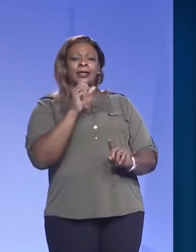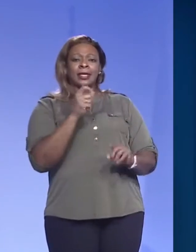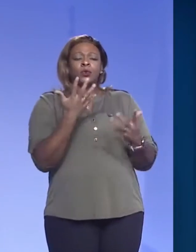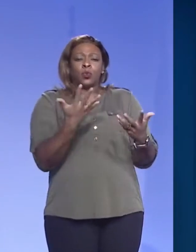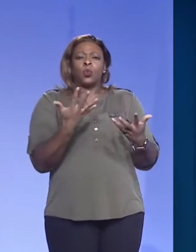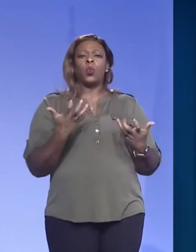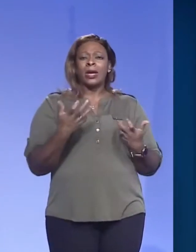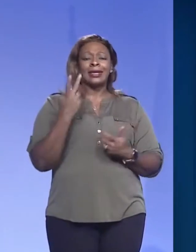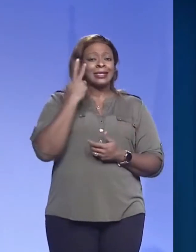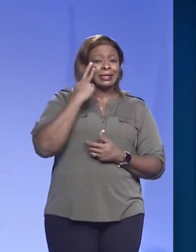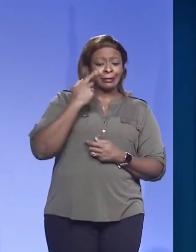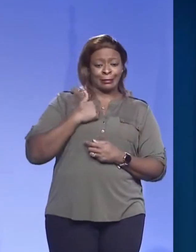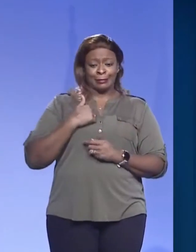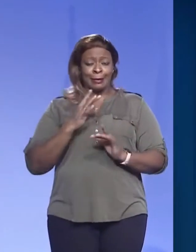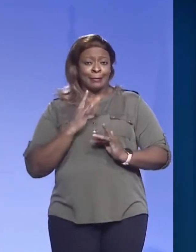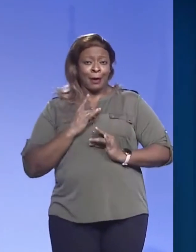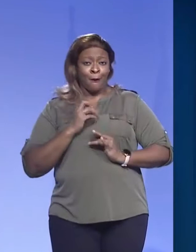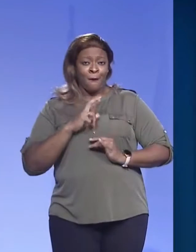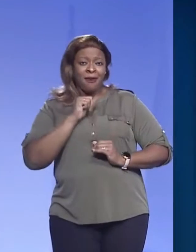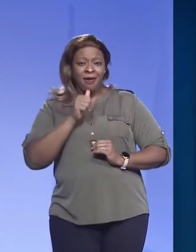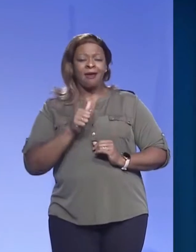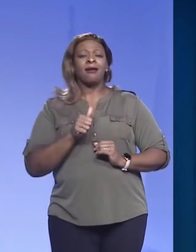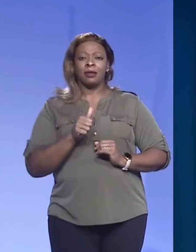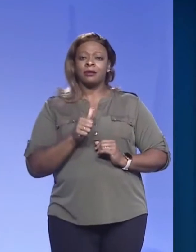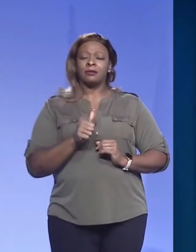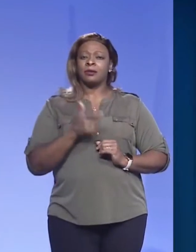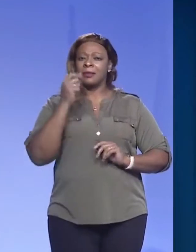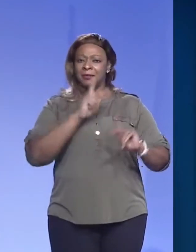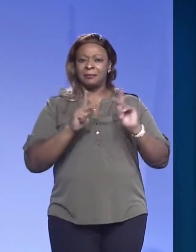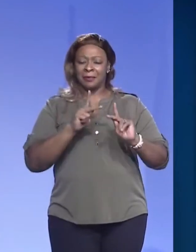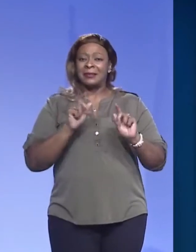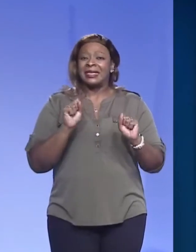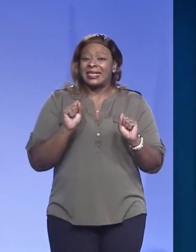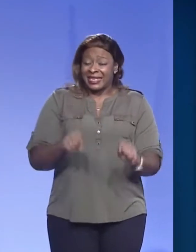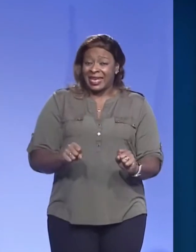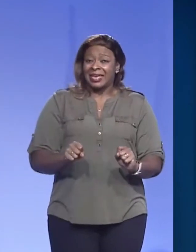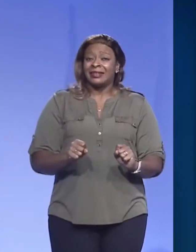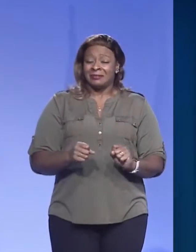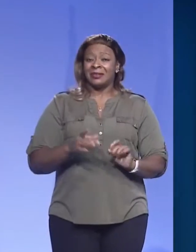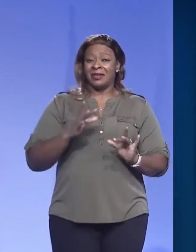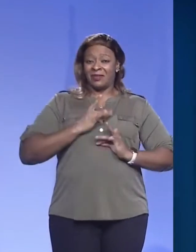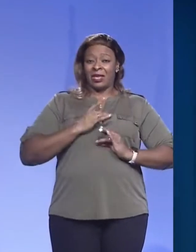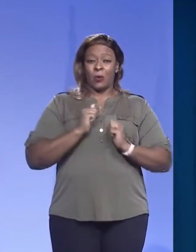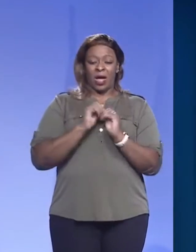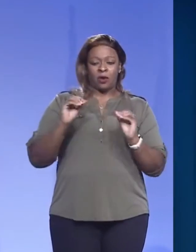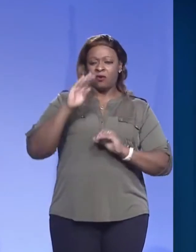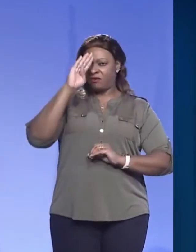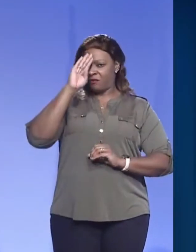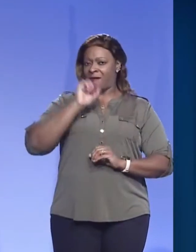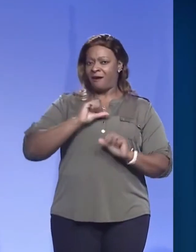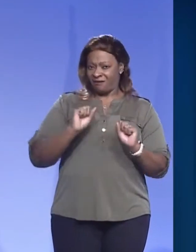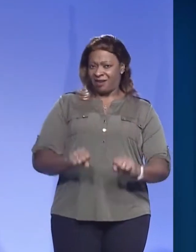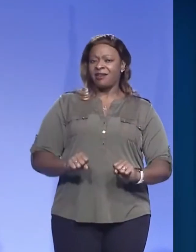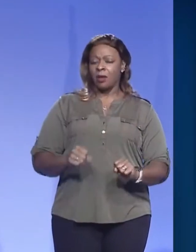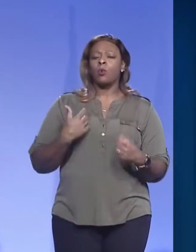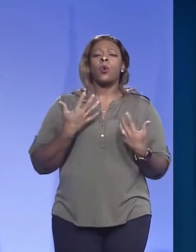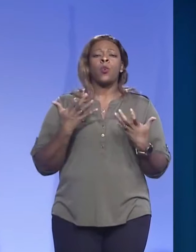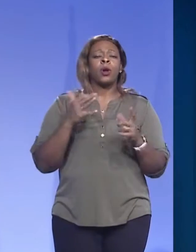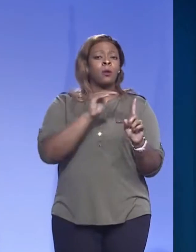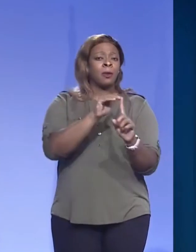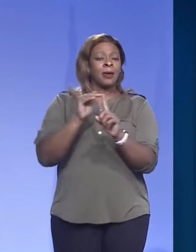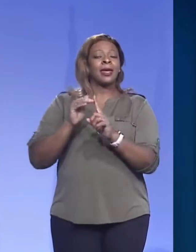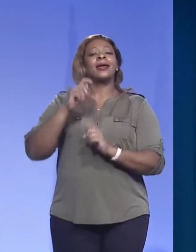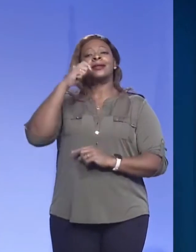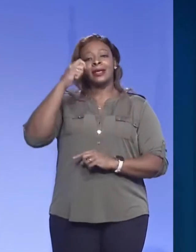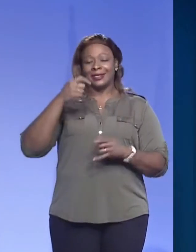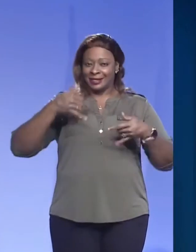to see whether you have become infected, because people can be infected without showing symptoms, that we want to remind you that